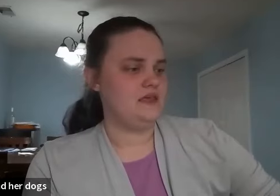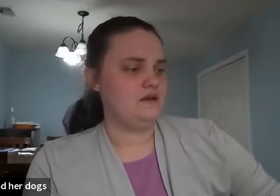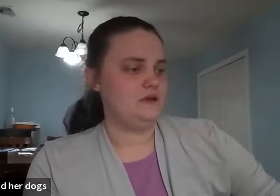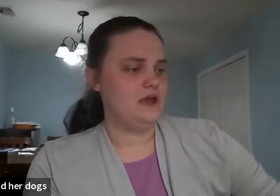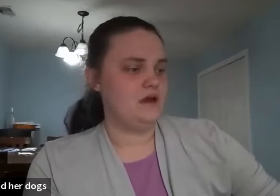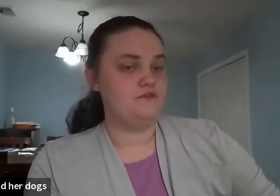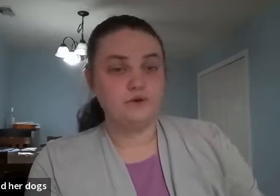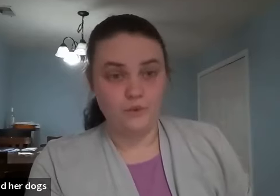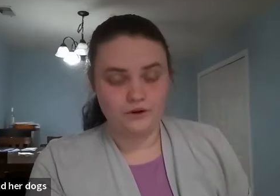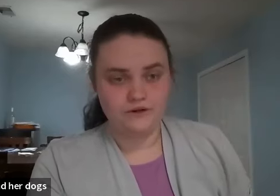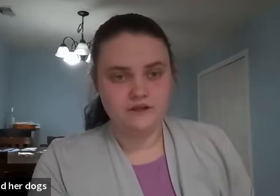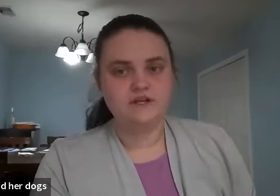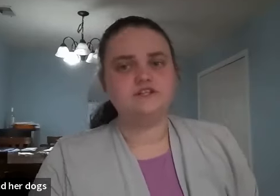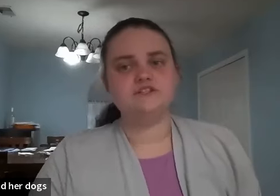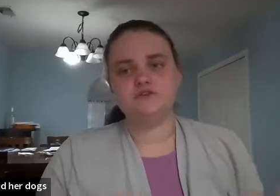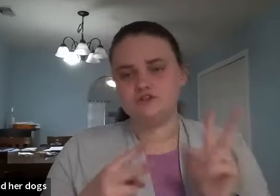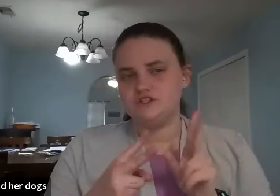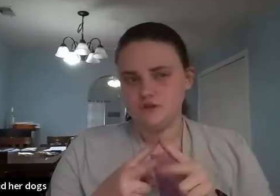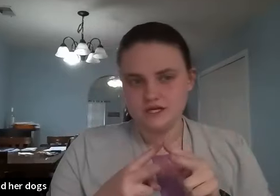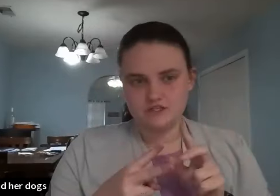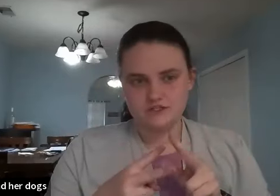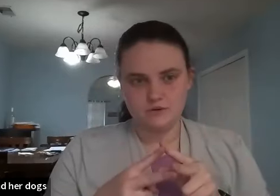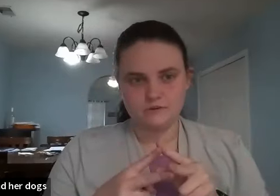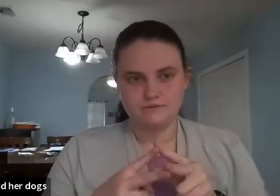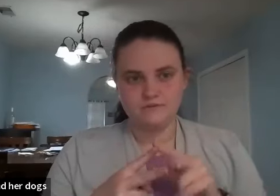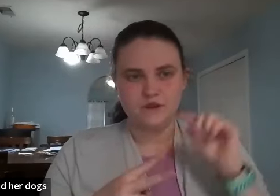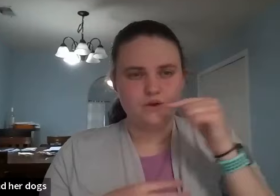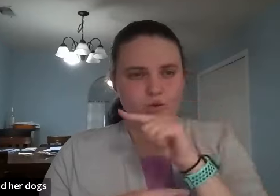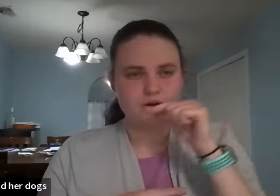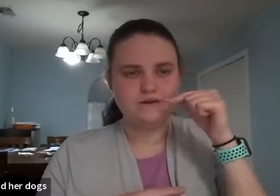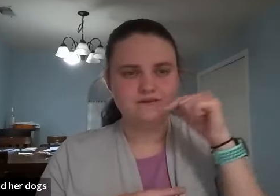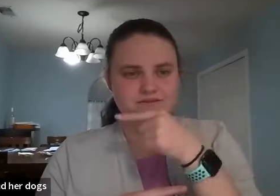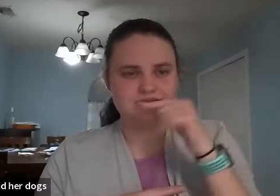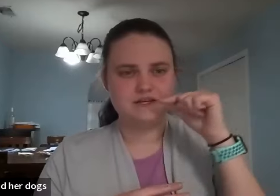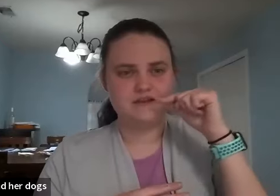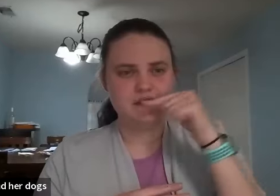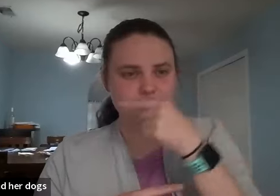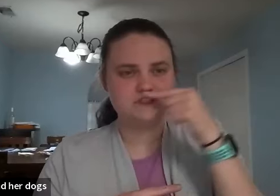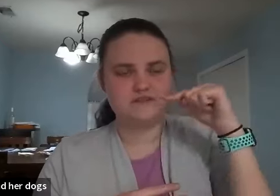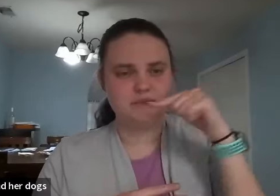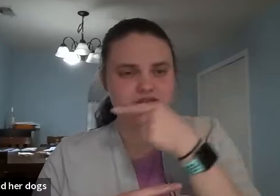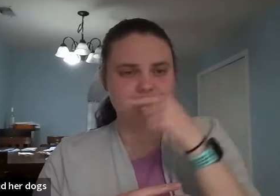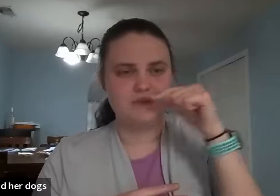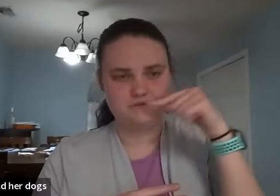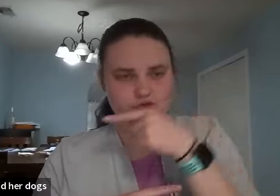Then we have corn. So there's two ways you can do corn. Corn, it's like kind of that motion of like bouncing it back and forth,